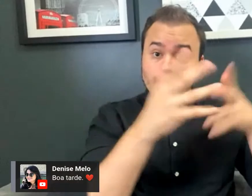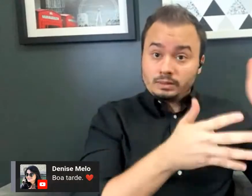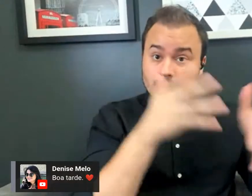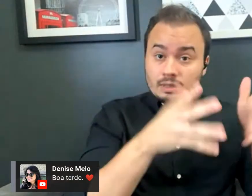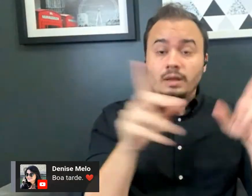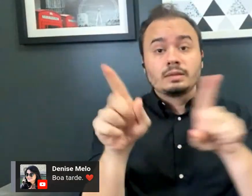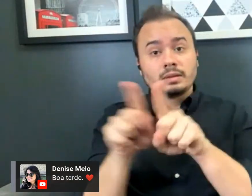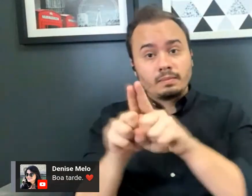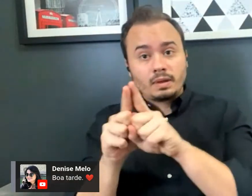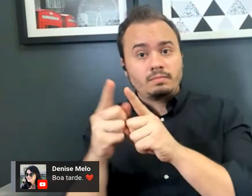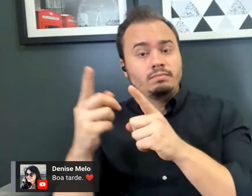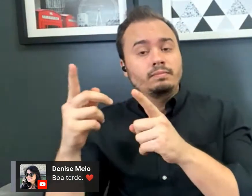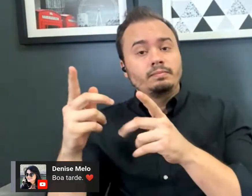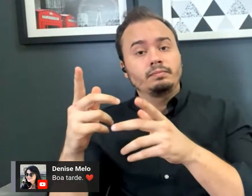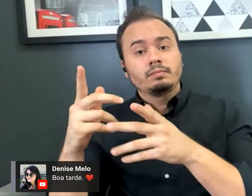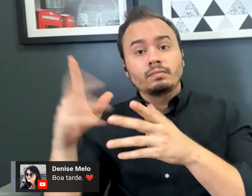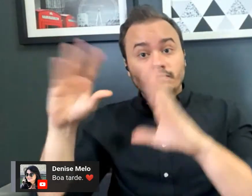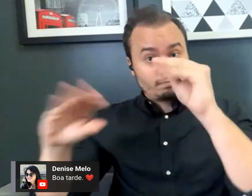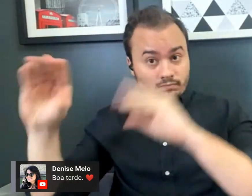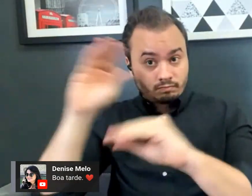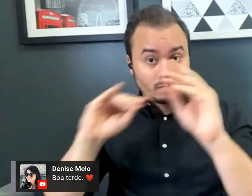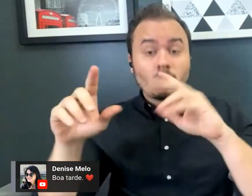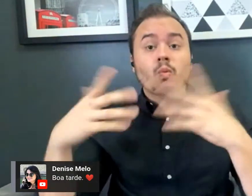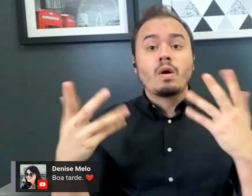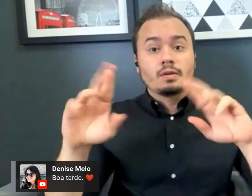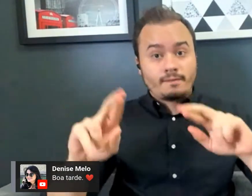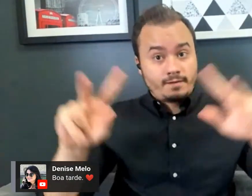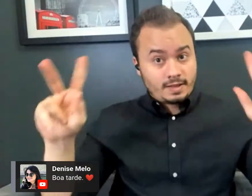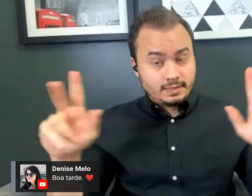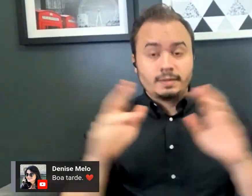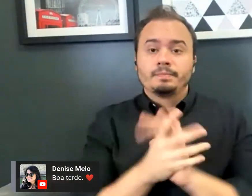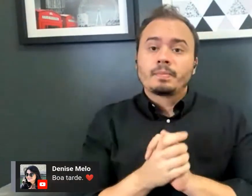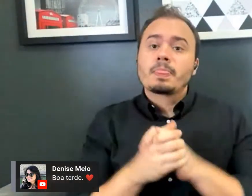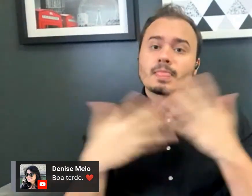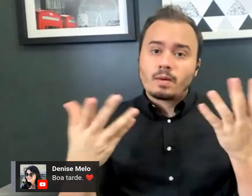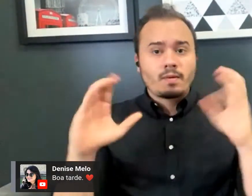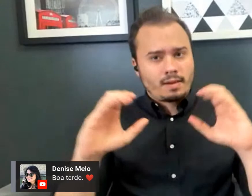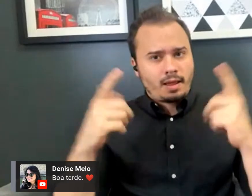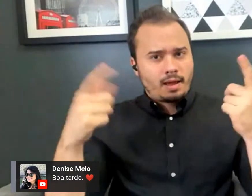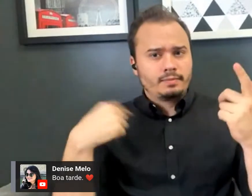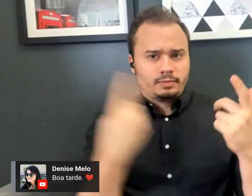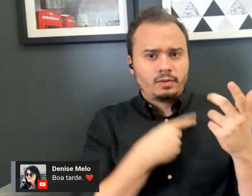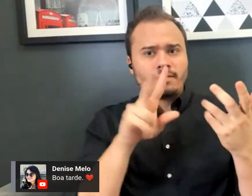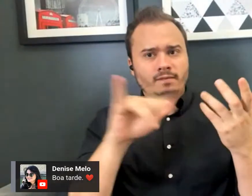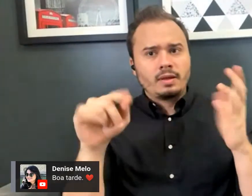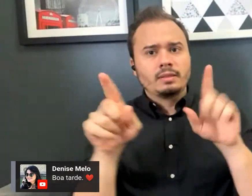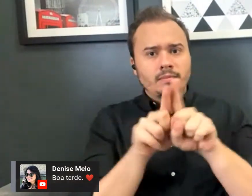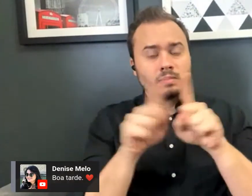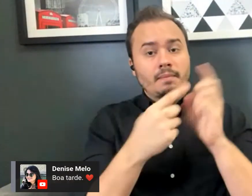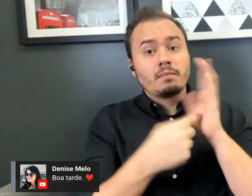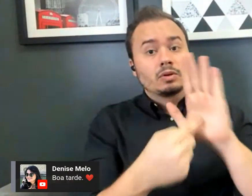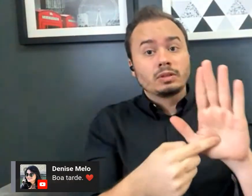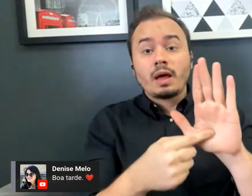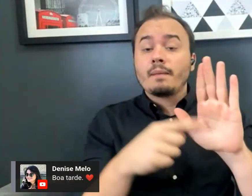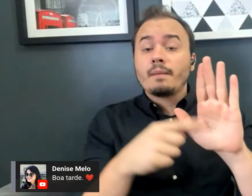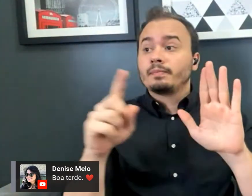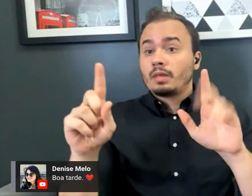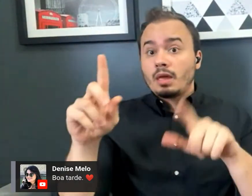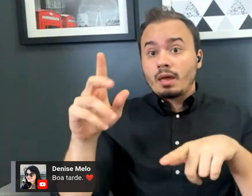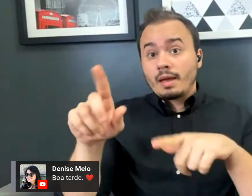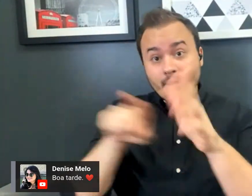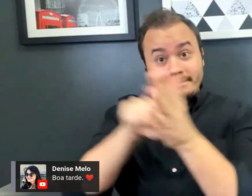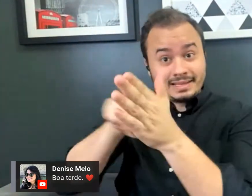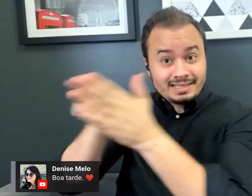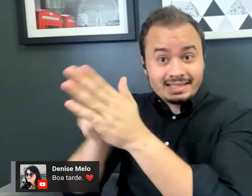this results I'm going to show you are, again, from the bilinguals who are doing the task either in ASL or in English. So